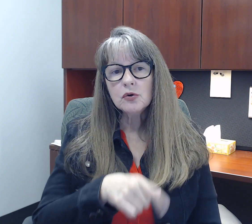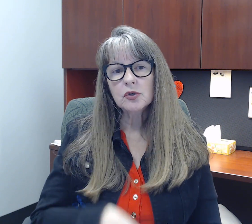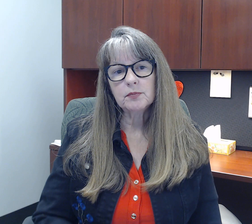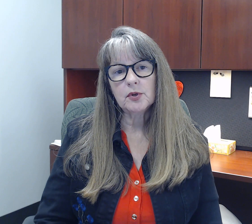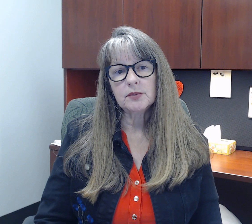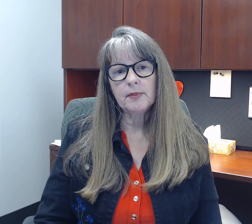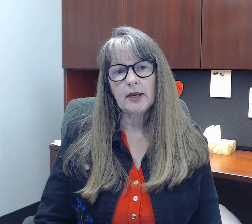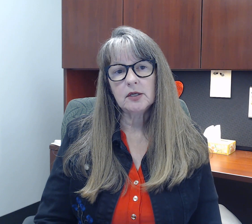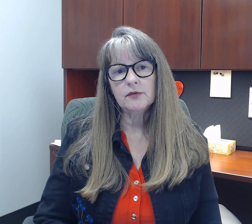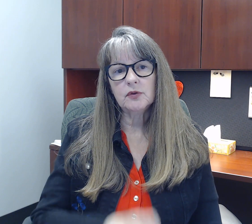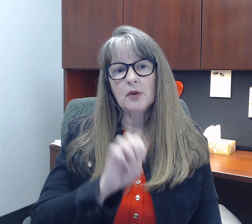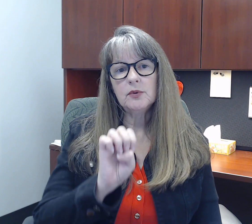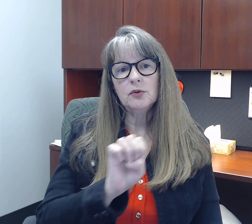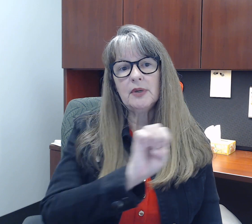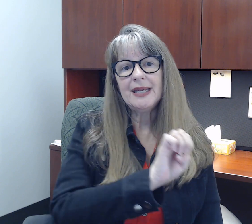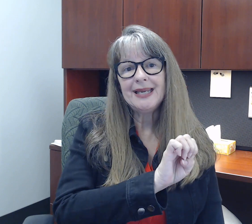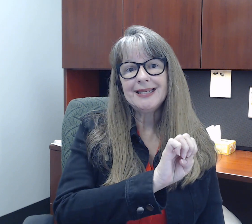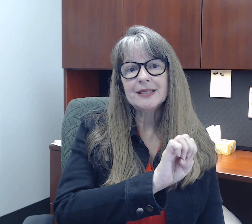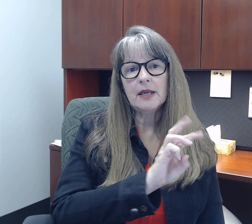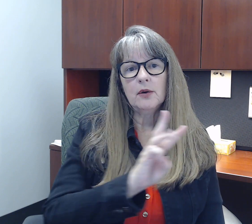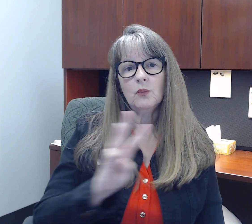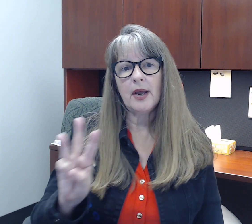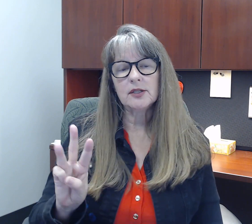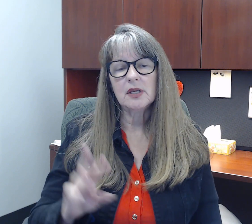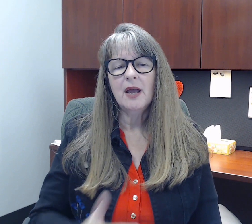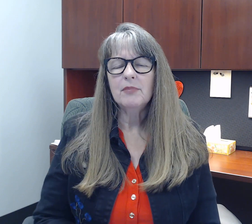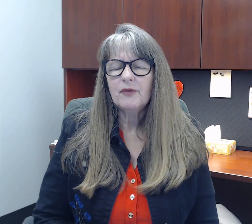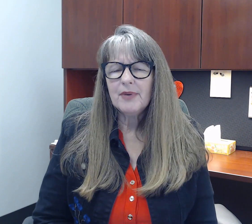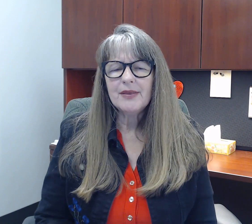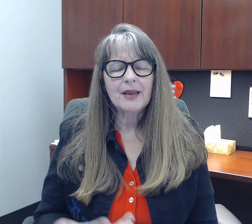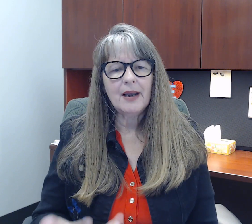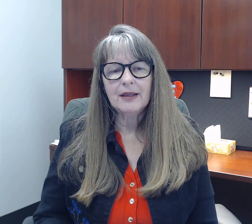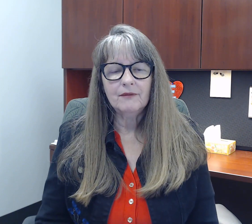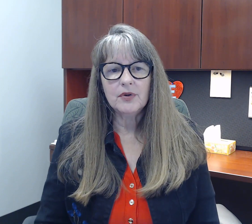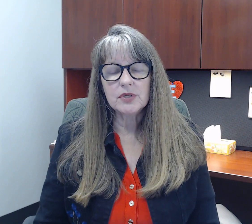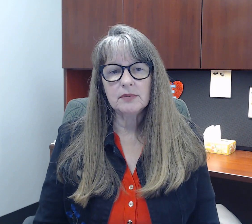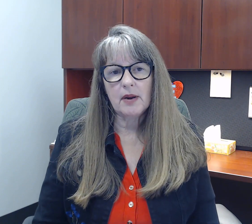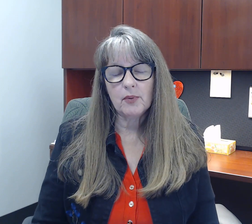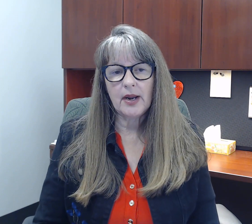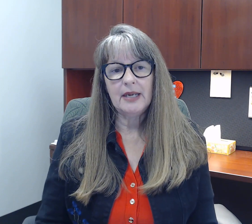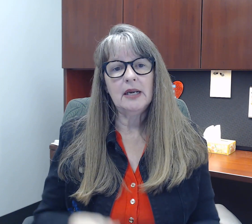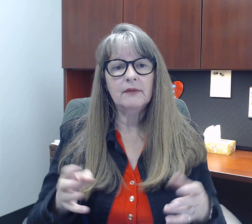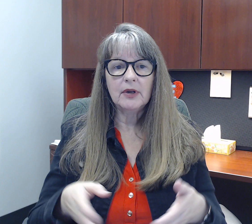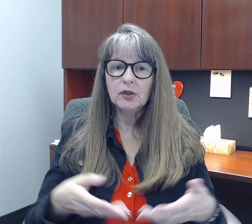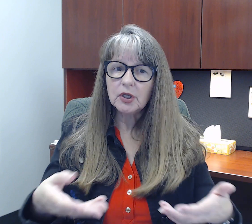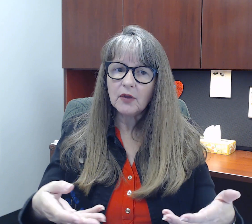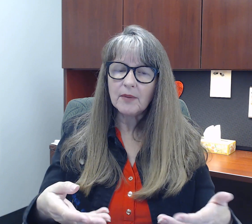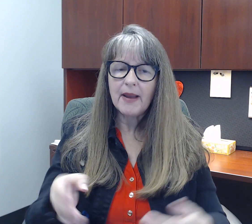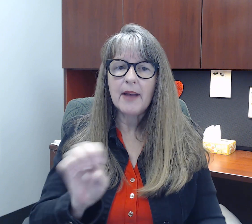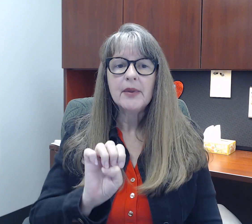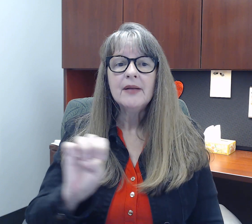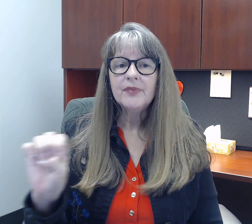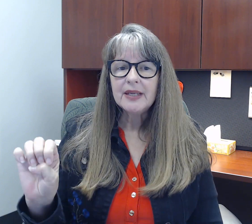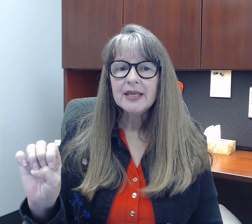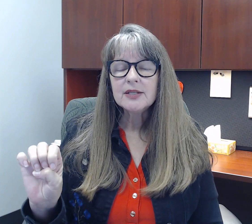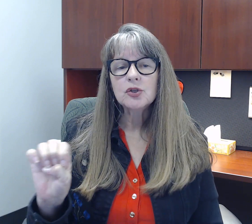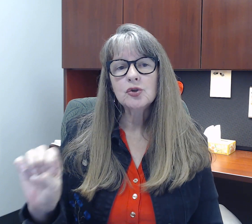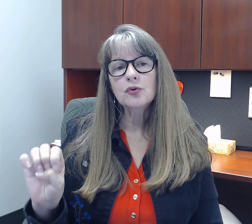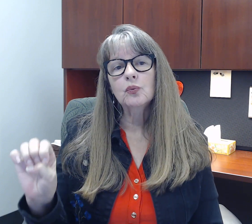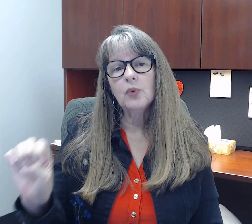student's perspective. So they would do east and west. But for me, that kind of confuses my brain. And if they're looking on the map, the east is to the right.